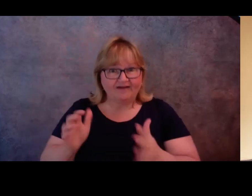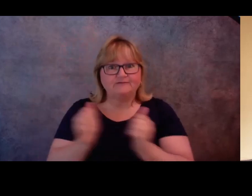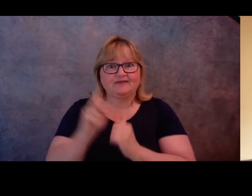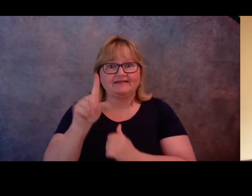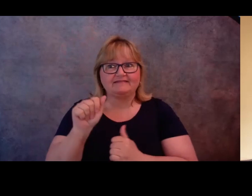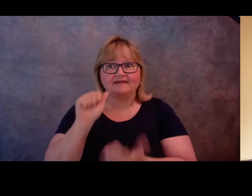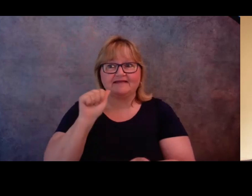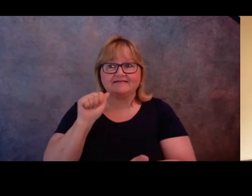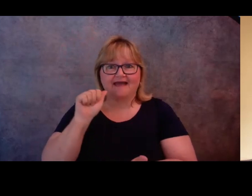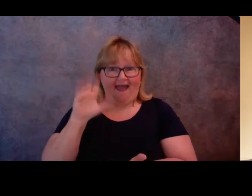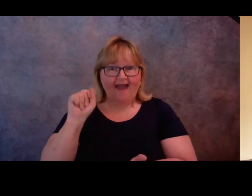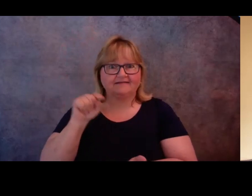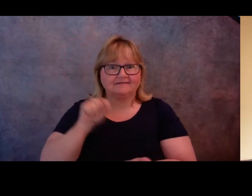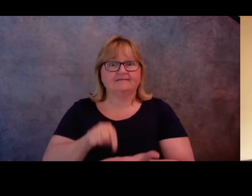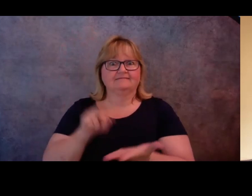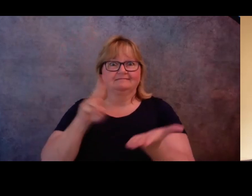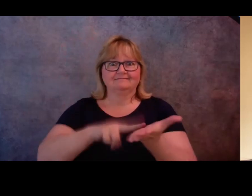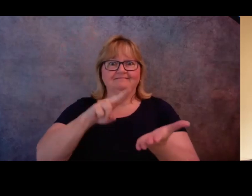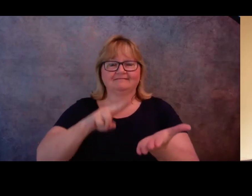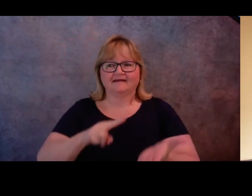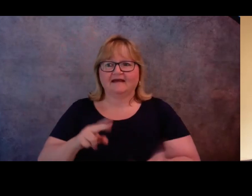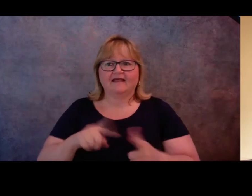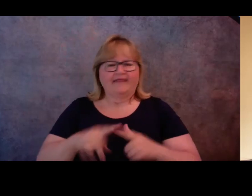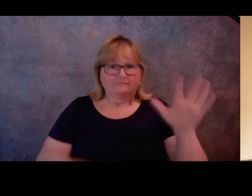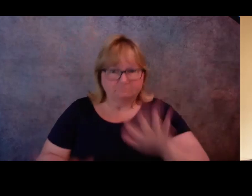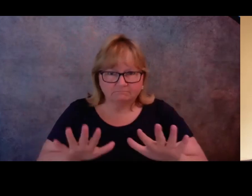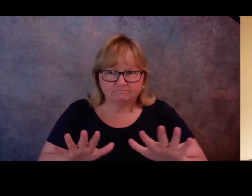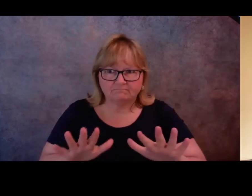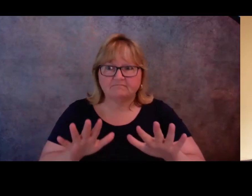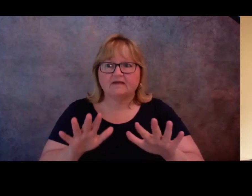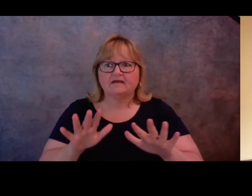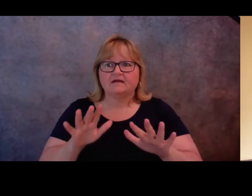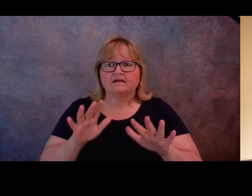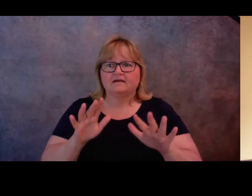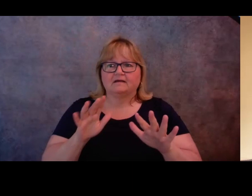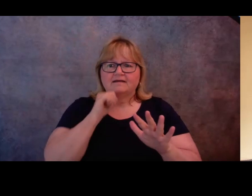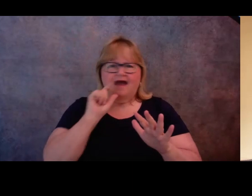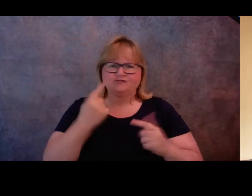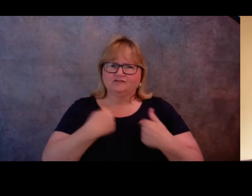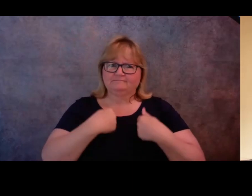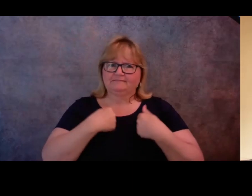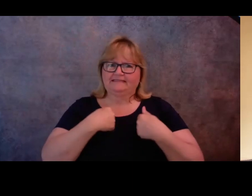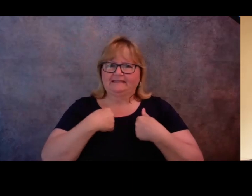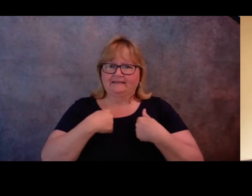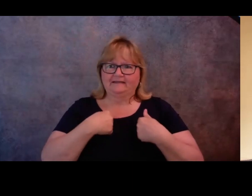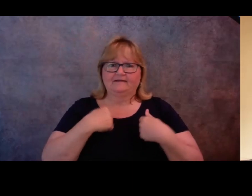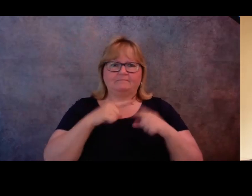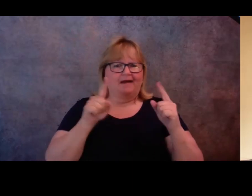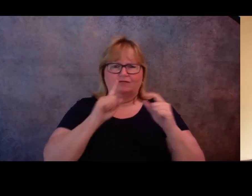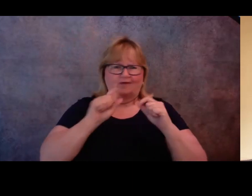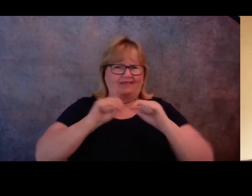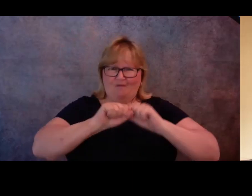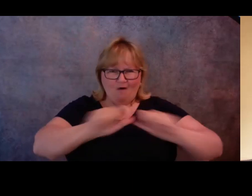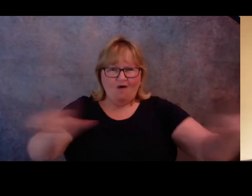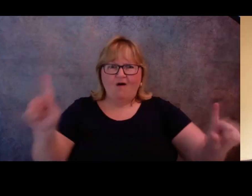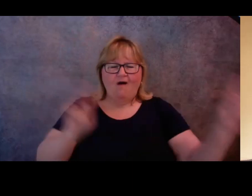the penny dropped, and not just with me, with many, many, many hundreds of thousands of people around the world, that we